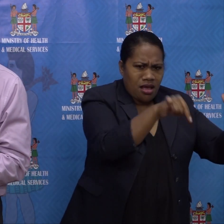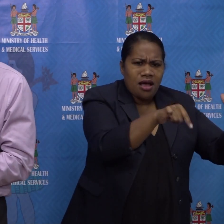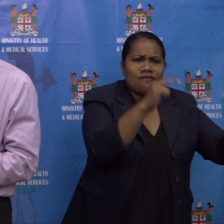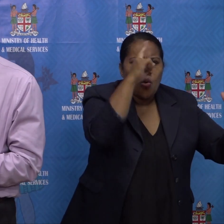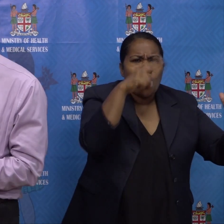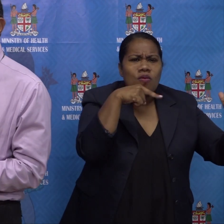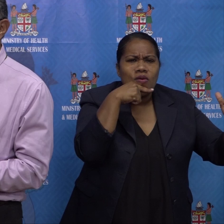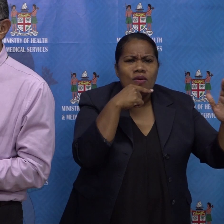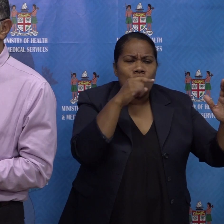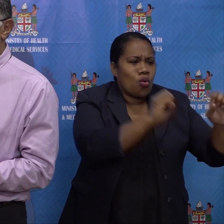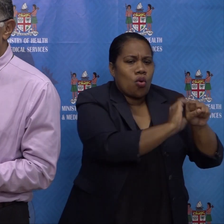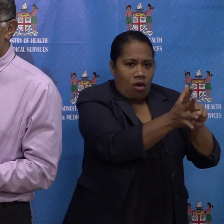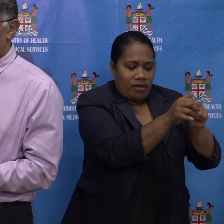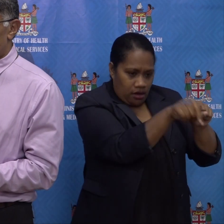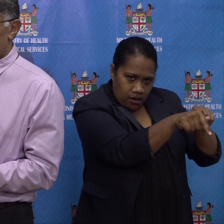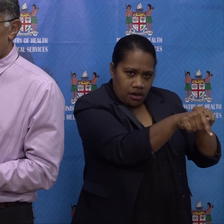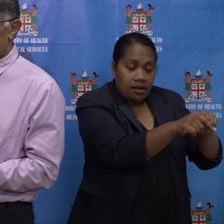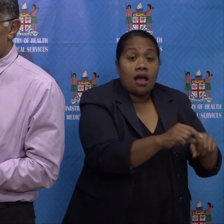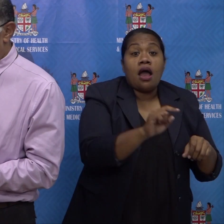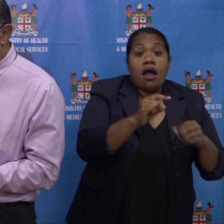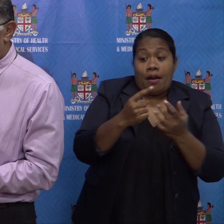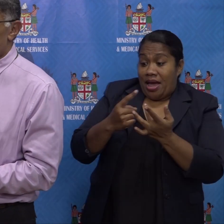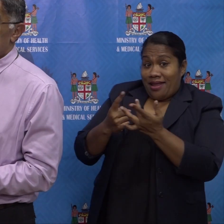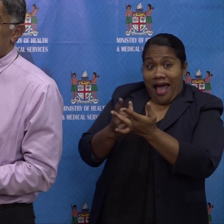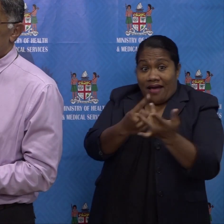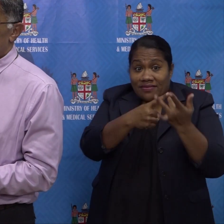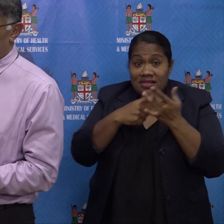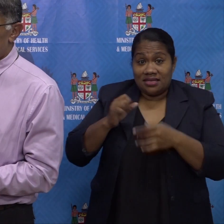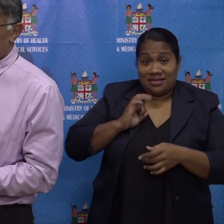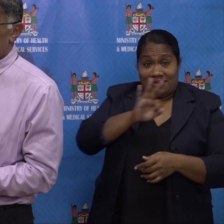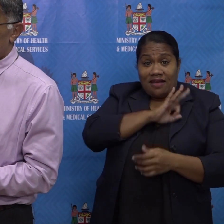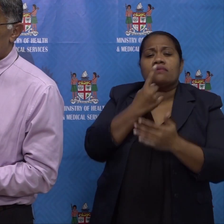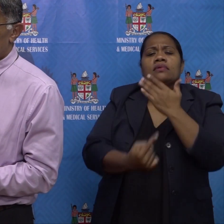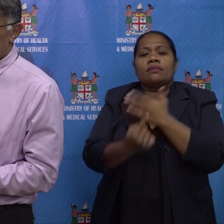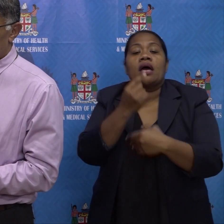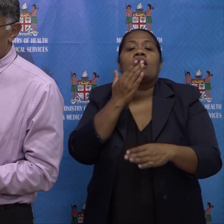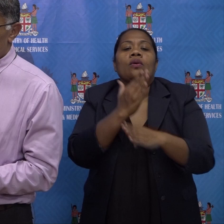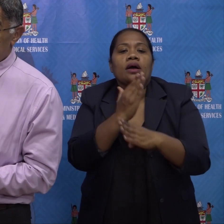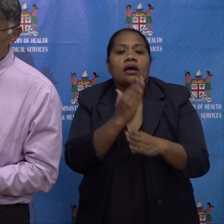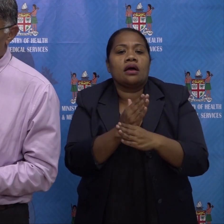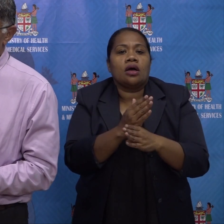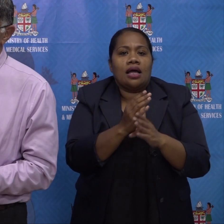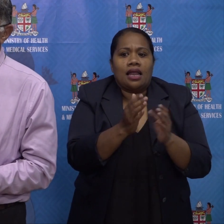What the rest of the staff will do is they will work on shift work